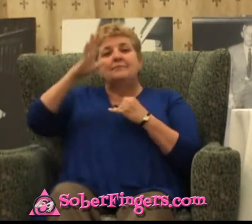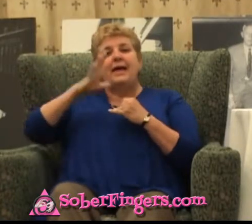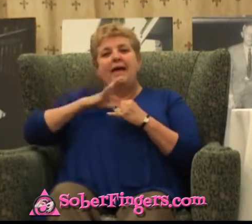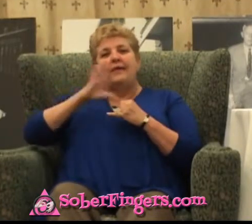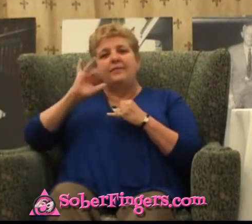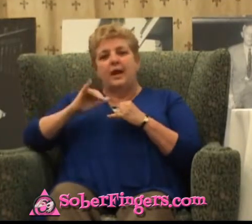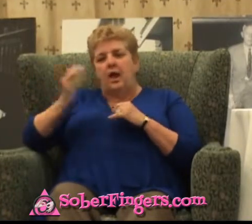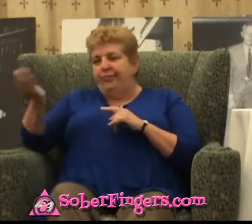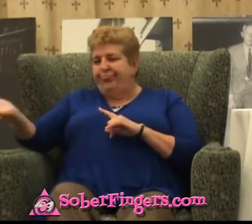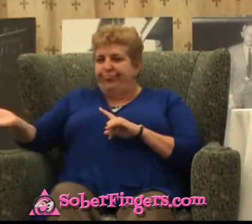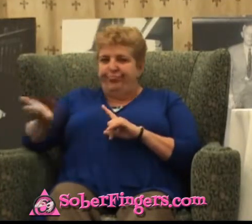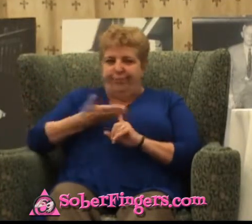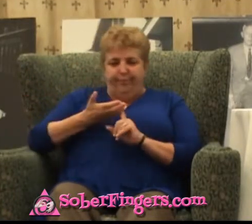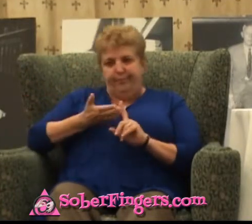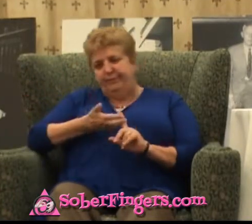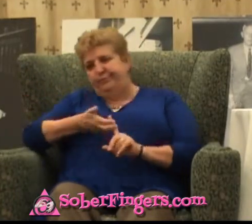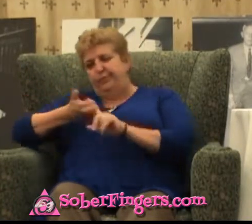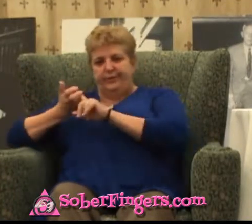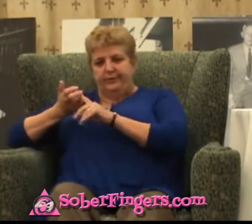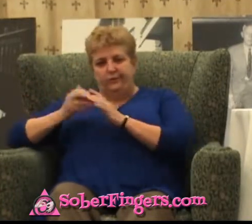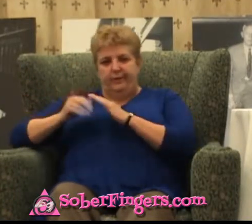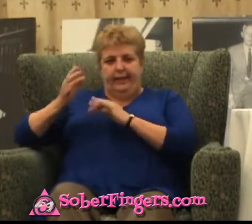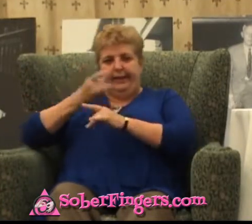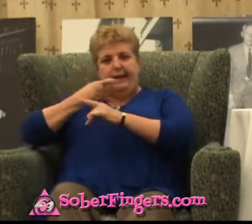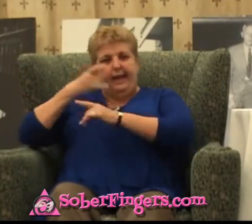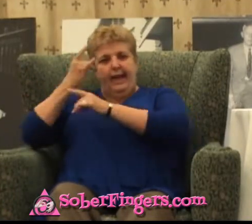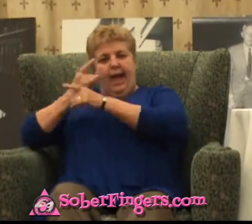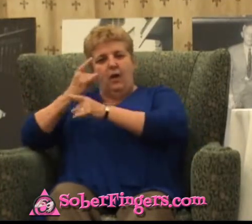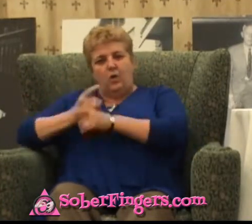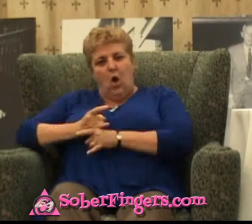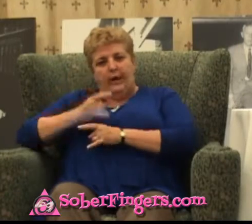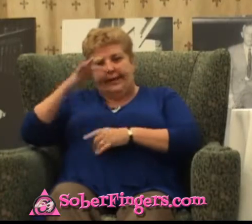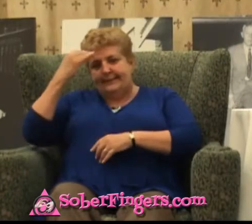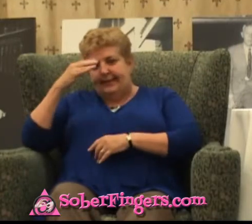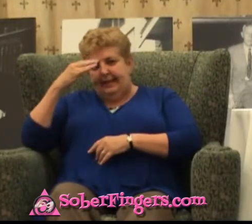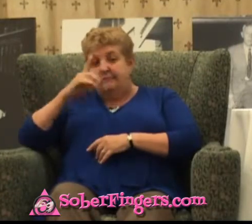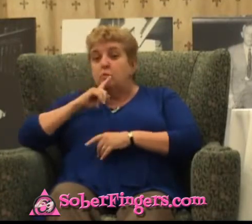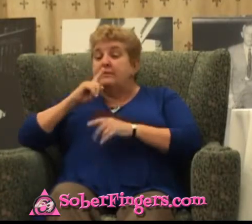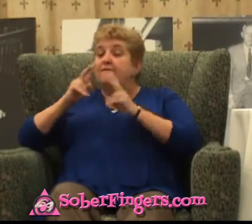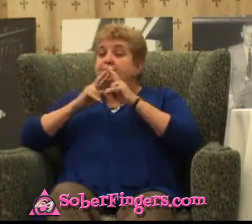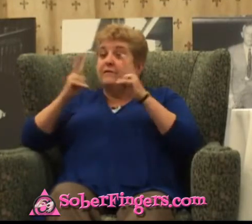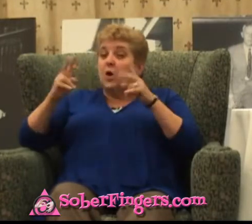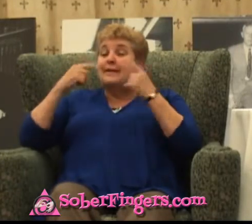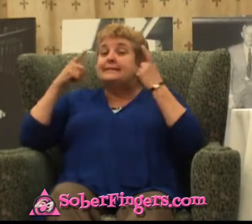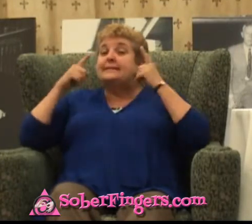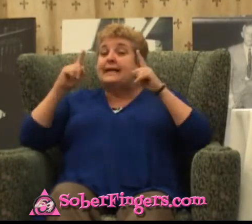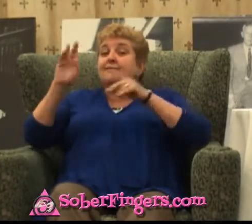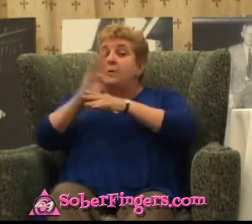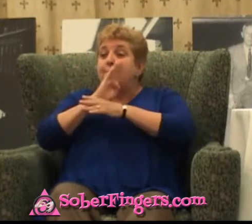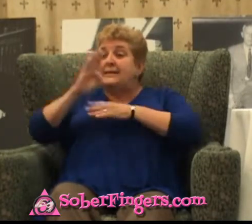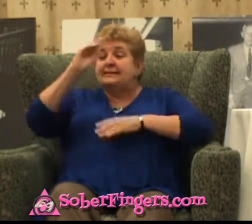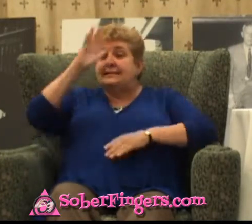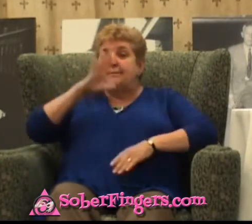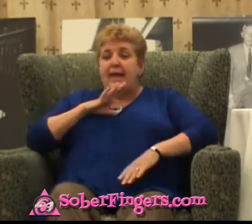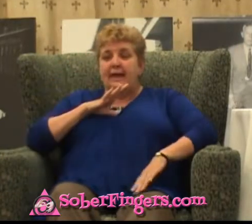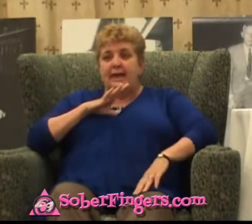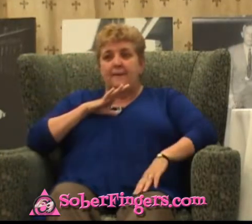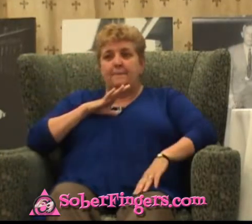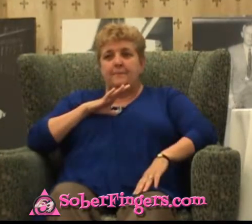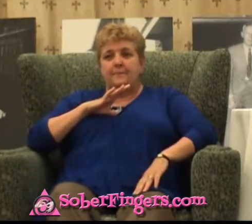pit of insanity was a very successful businessman. I had bought into society's lie that if I just get